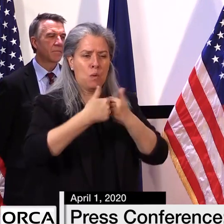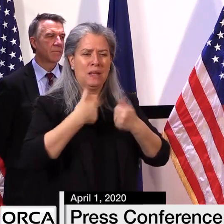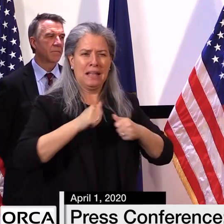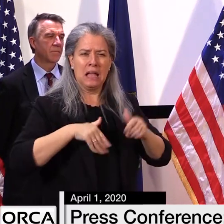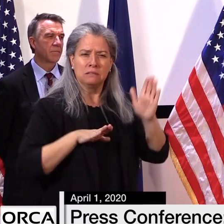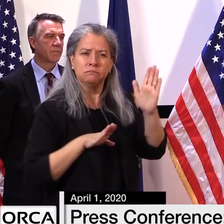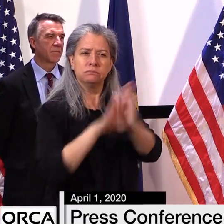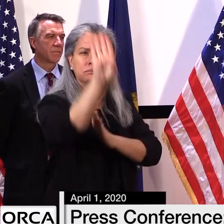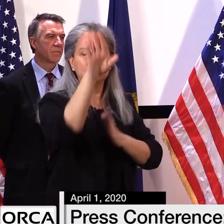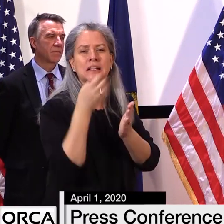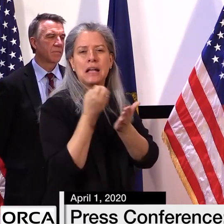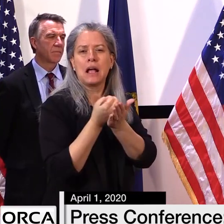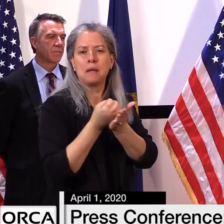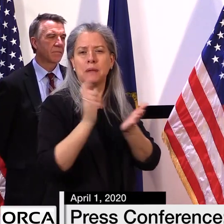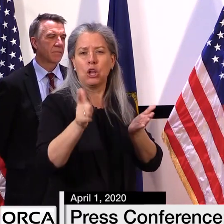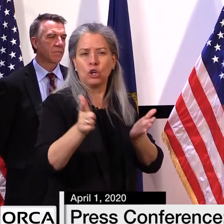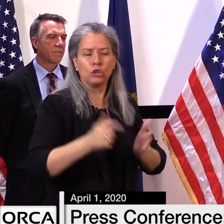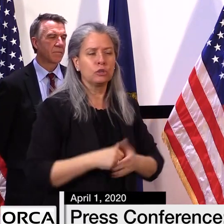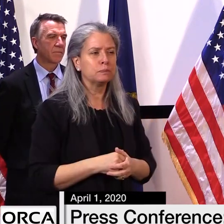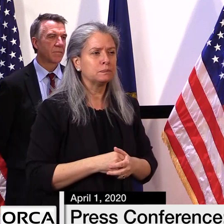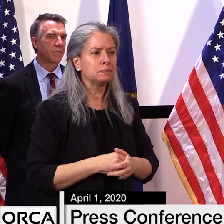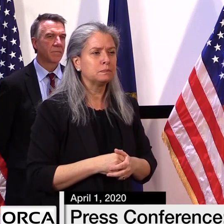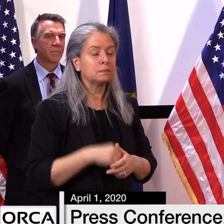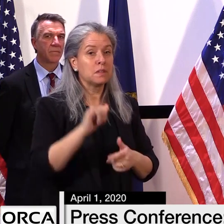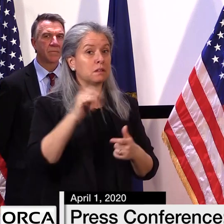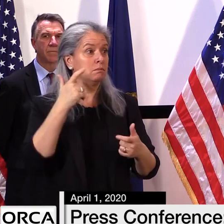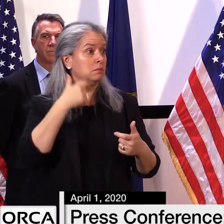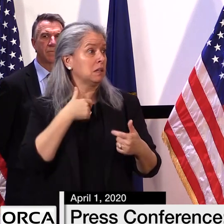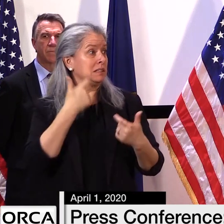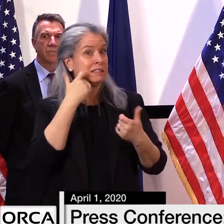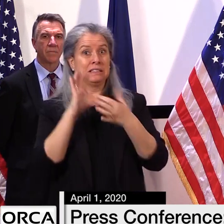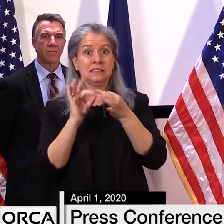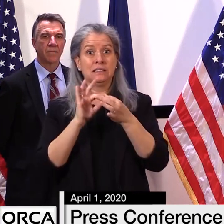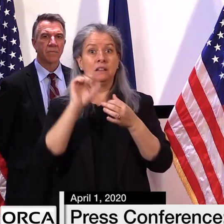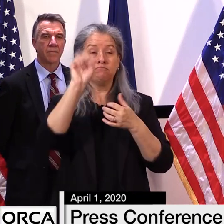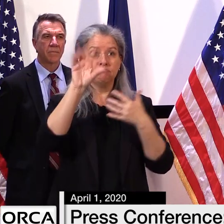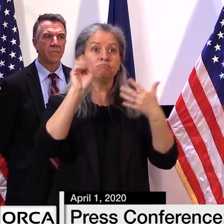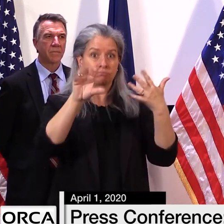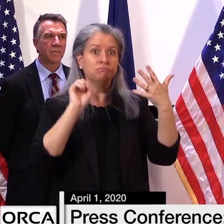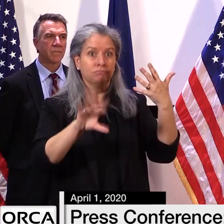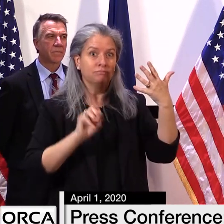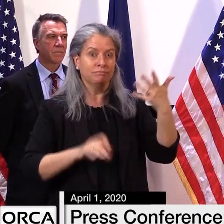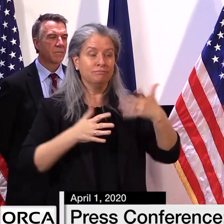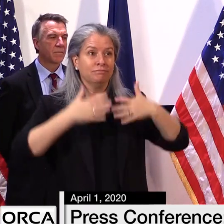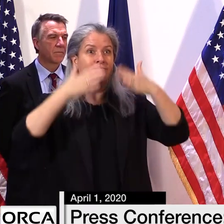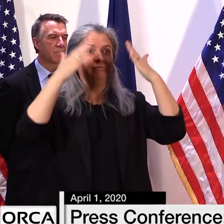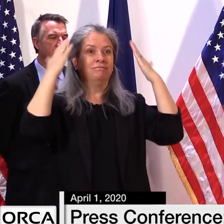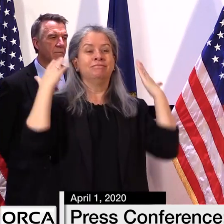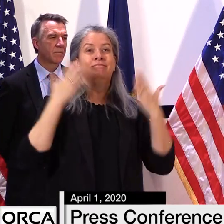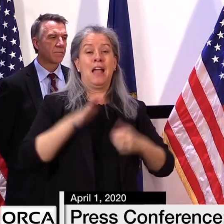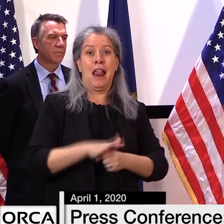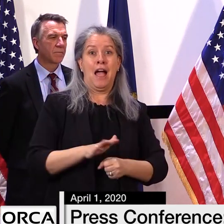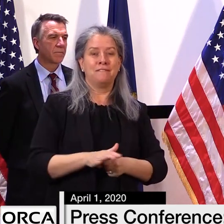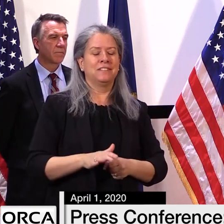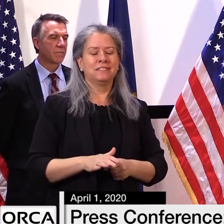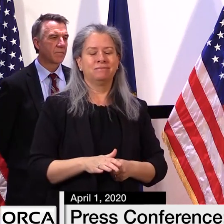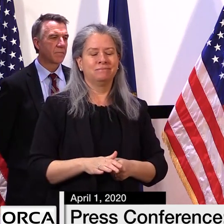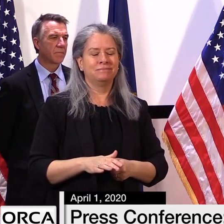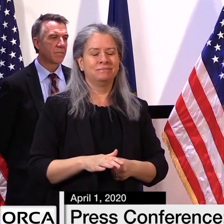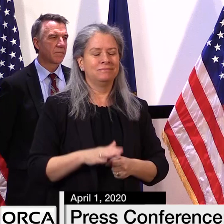recovery. Are these programs that we are talking about today enough? We know that we will need to do more,